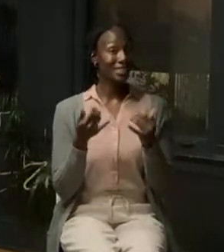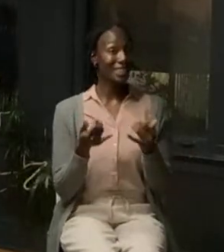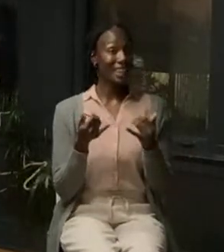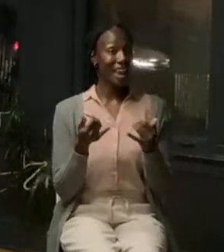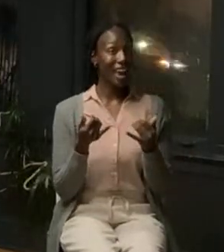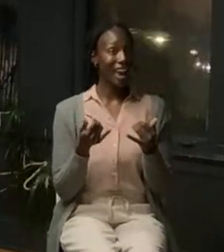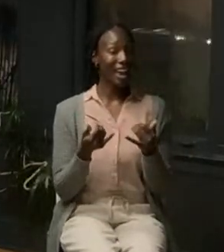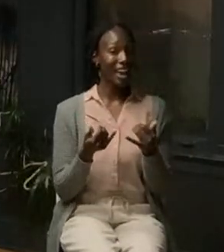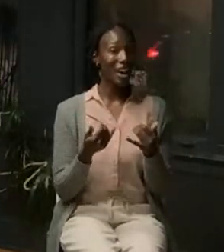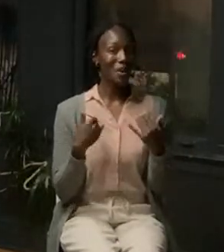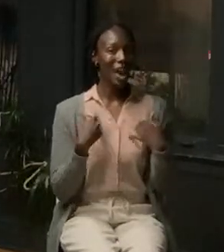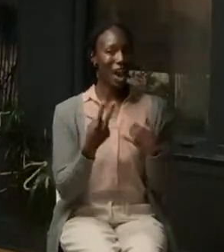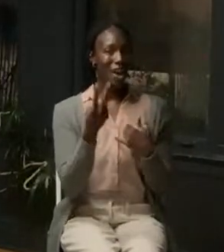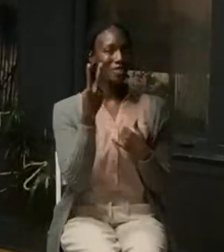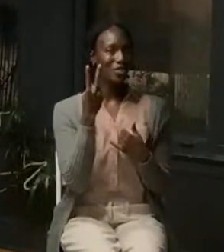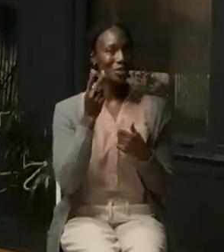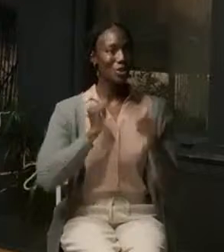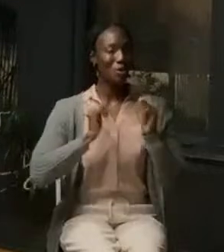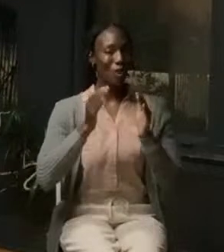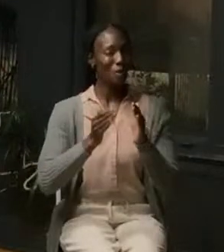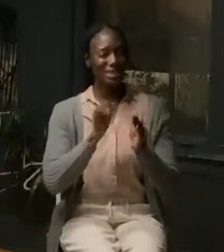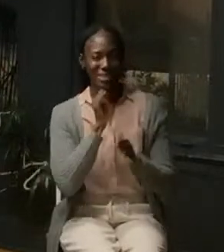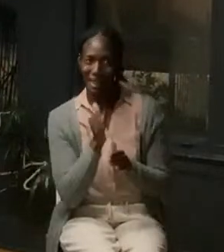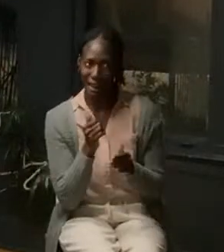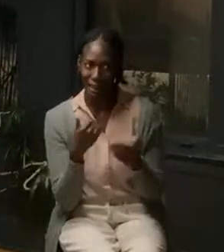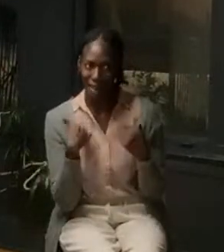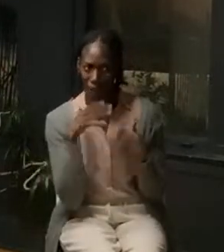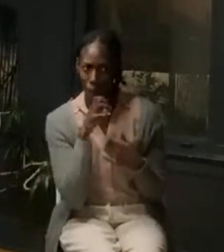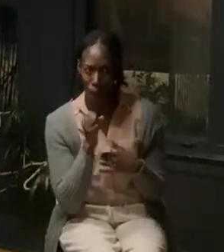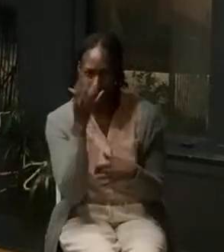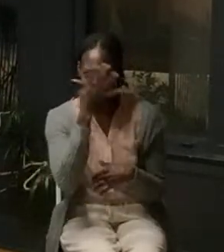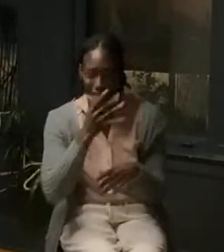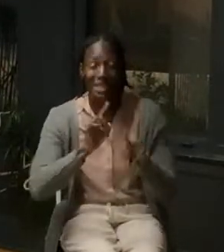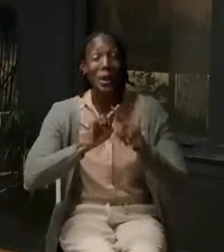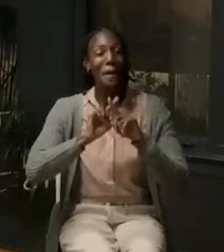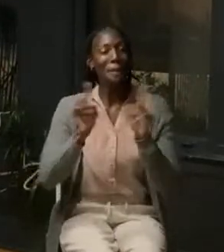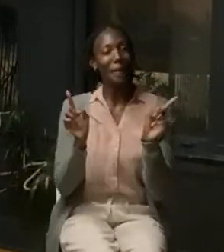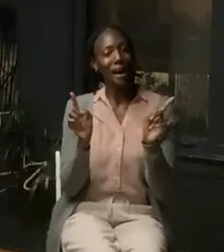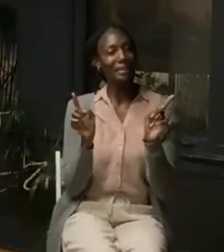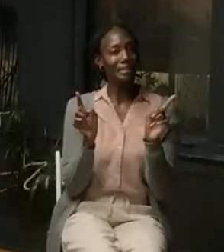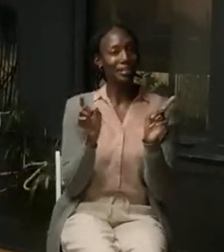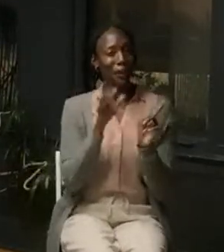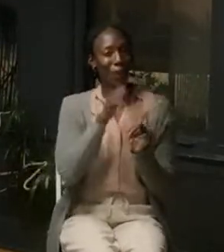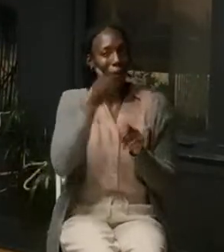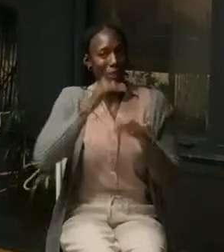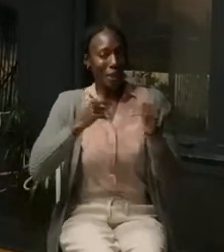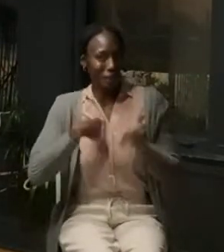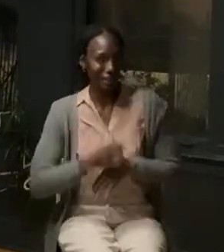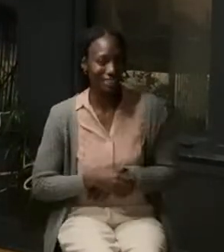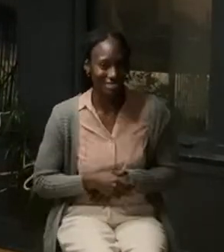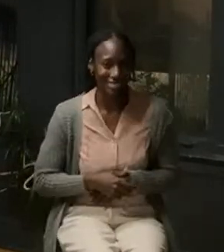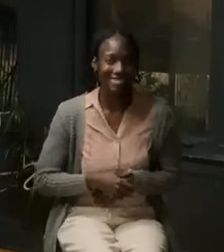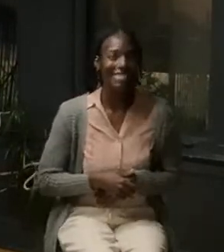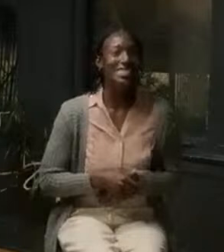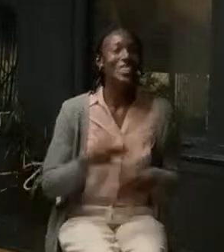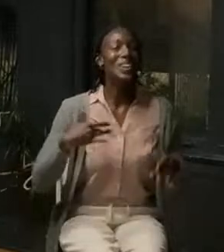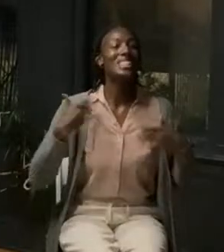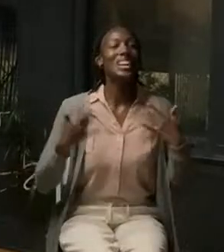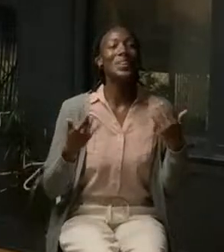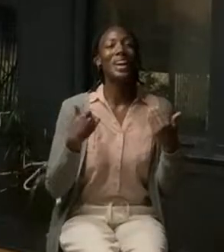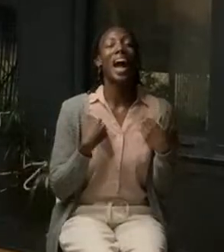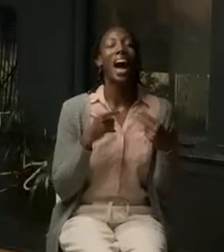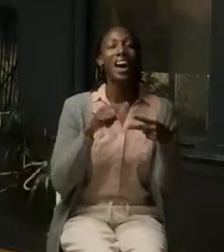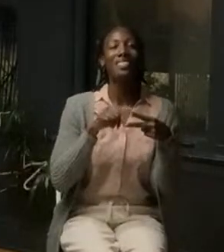have old faces, but they're old faces to me. They're old faces to this old face. Very exciting. We have Scott Woods and